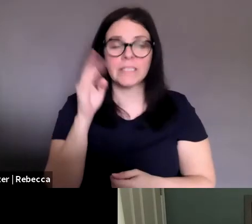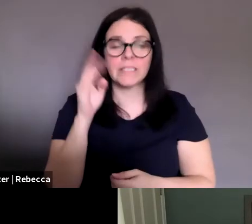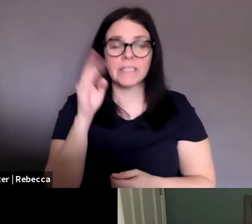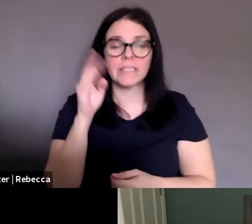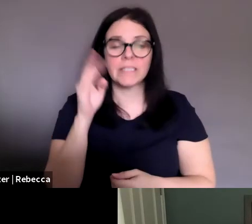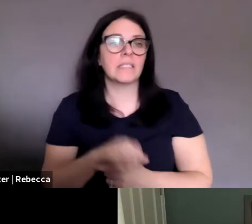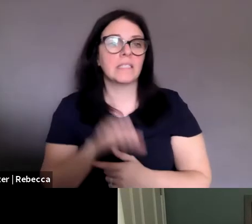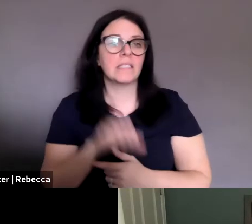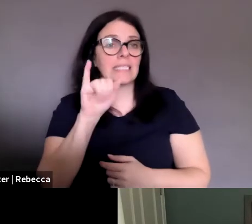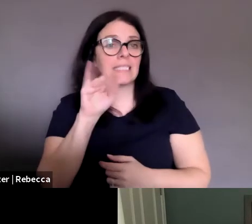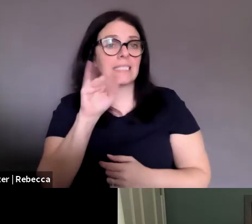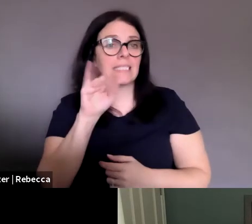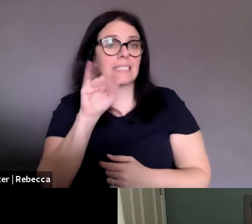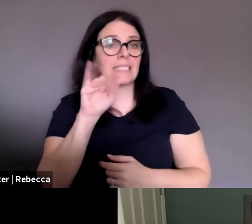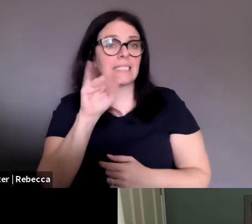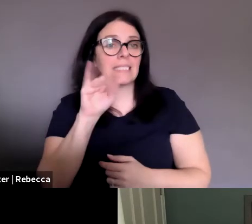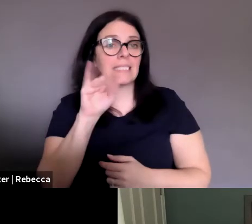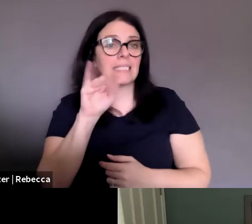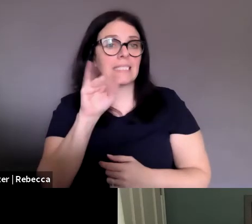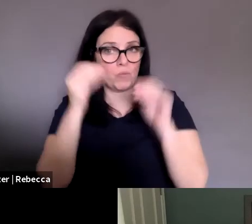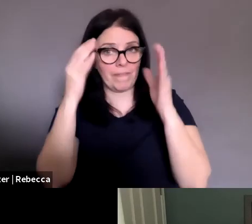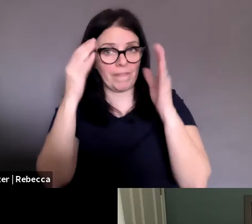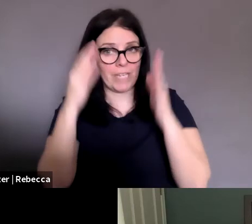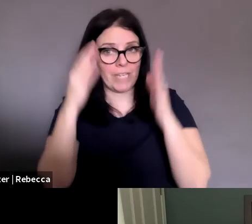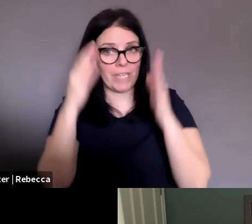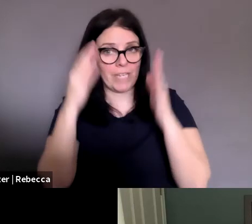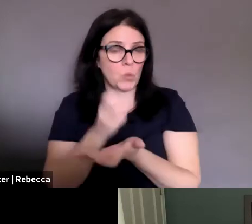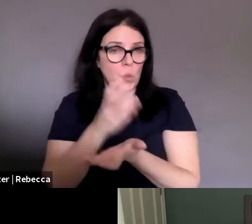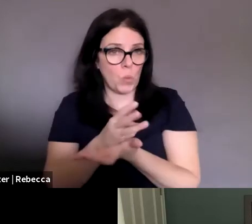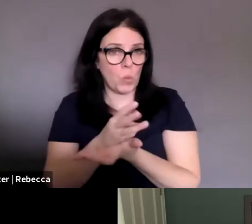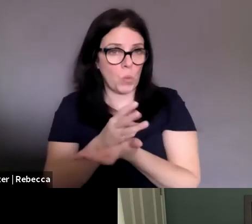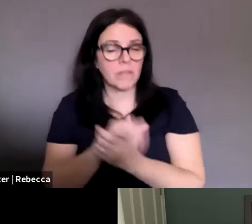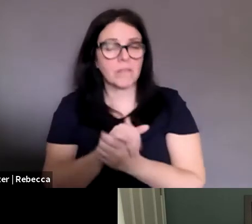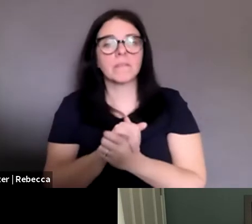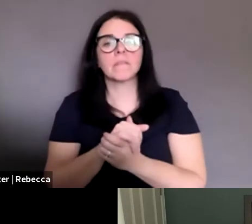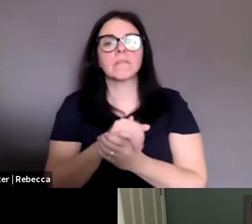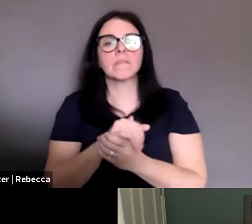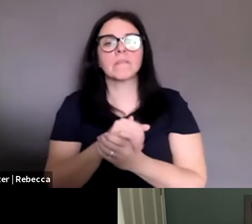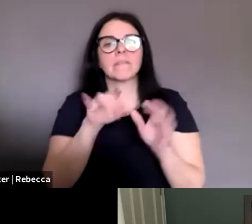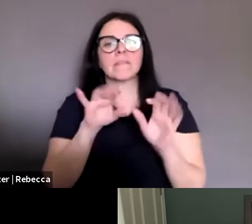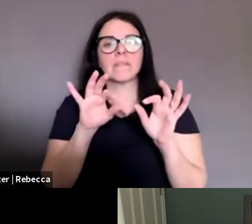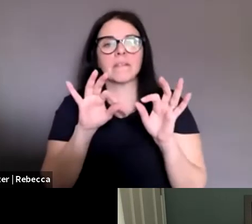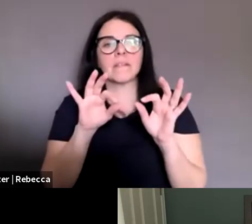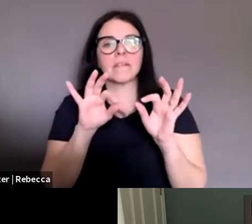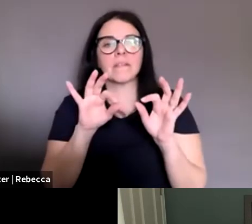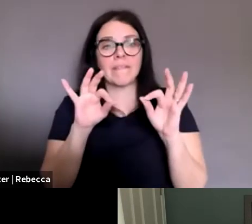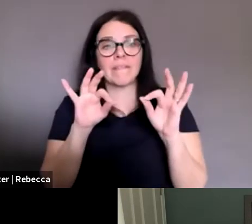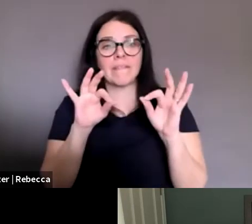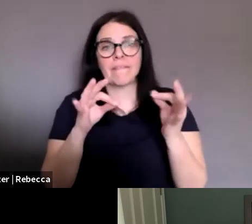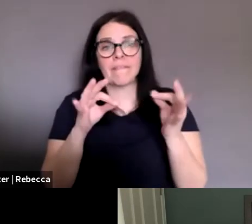Social Work at the University of Ottawa and a founding member of the Feminist Anti-Violence Research Collective.